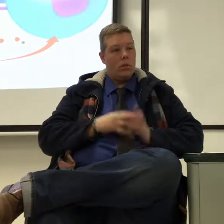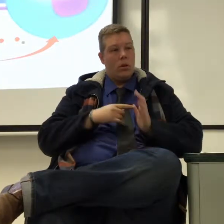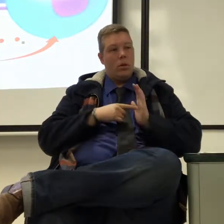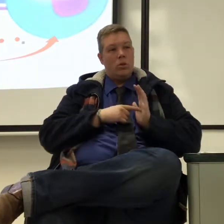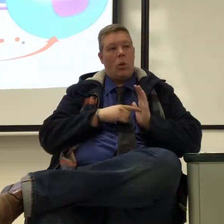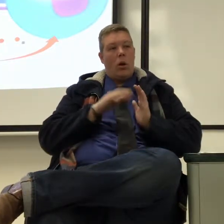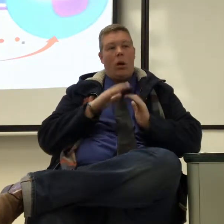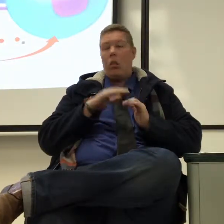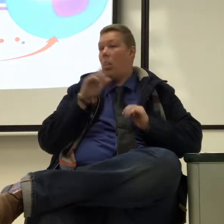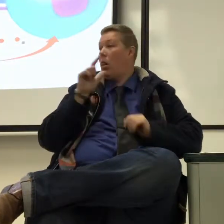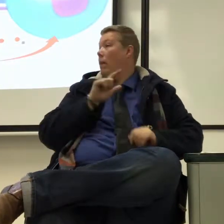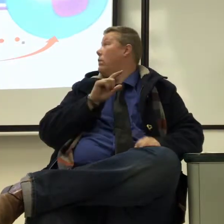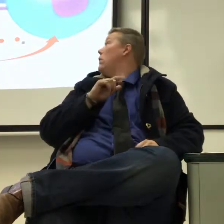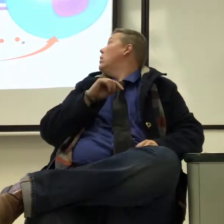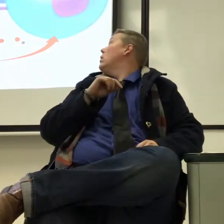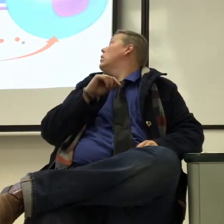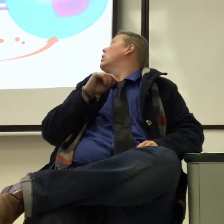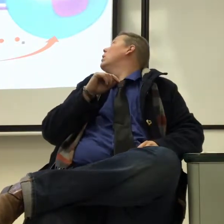the APC.